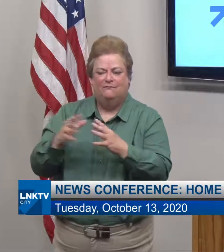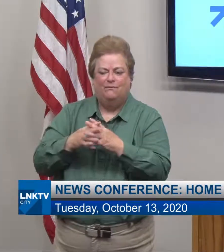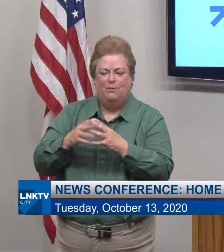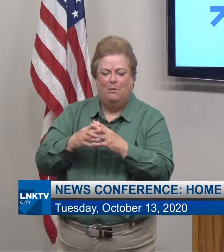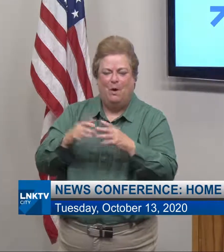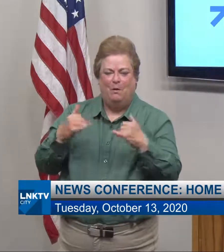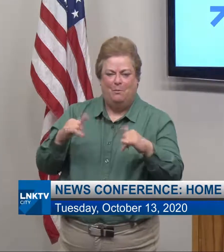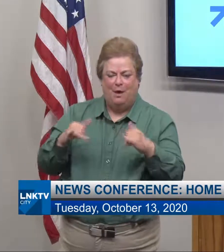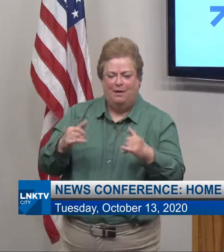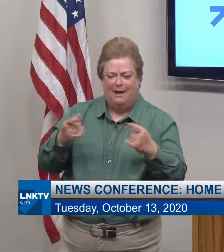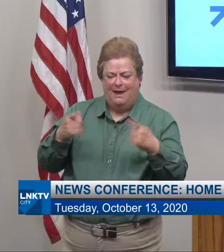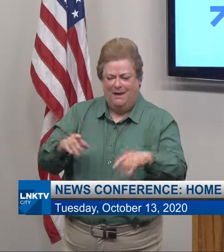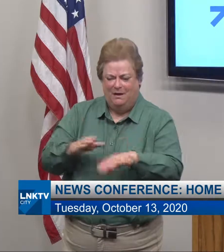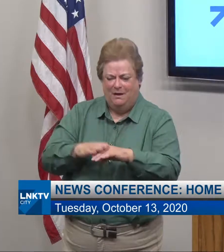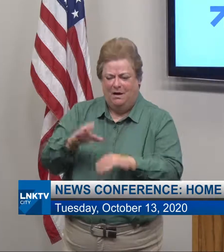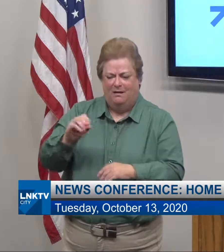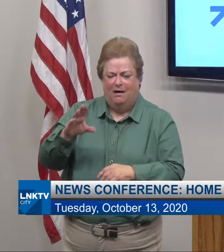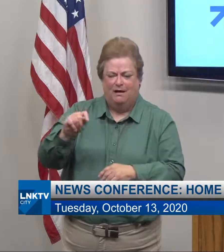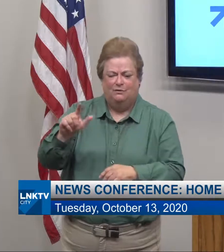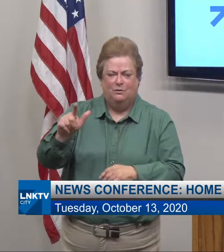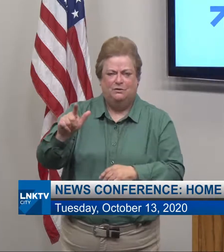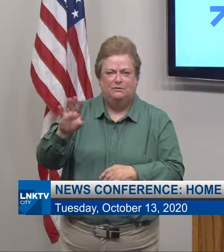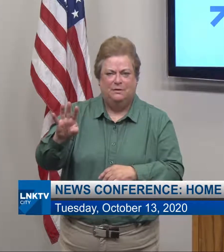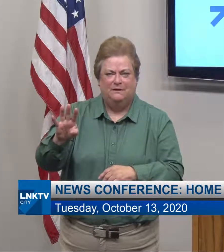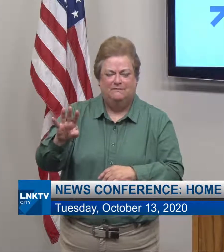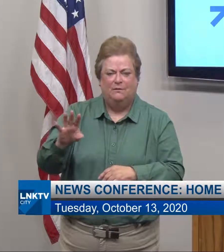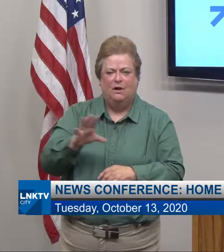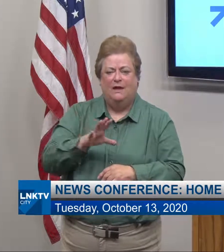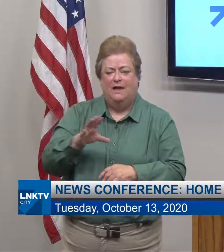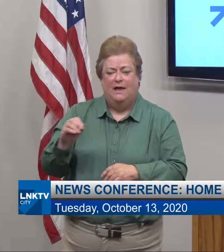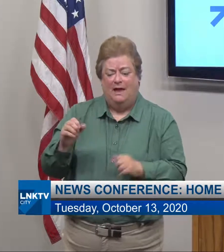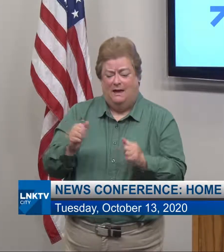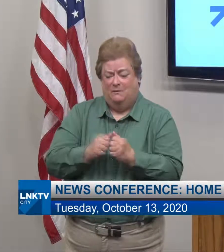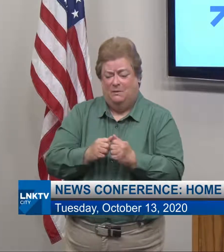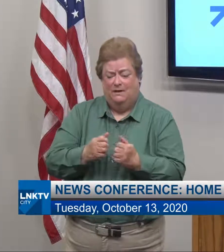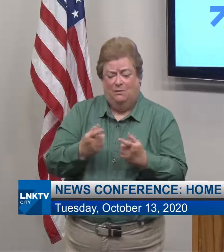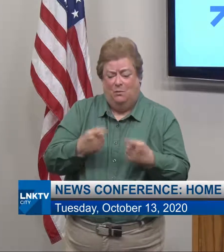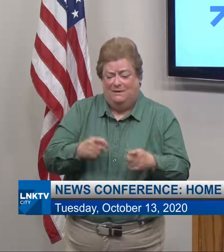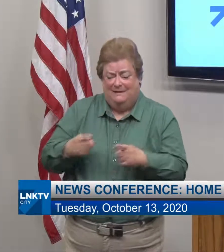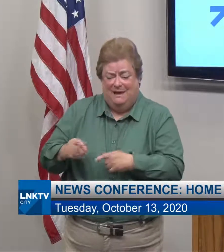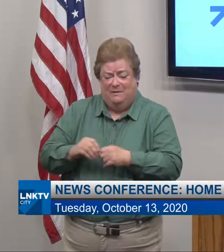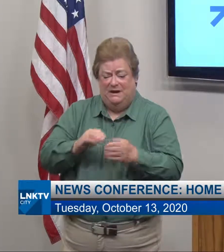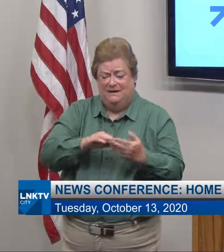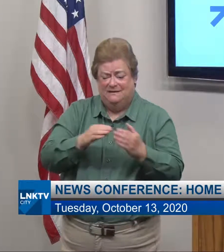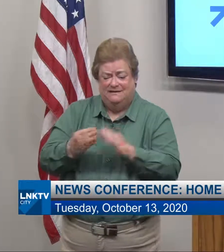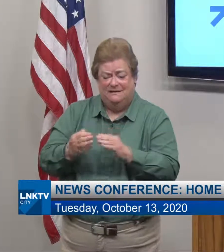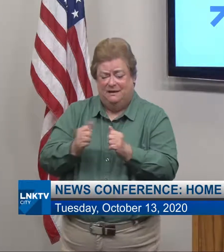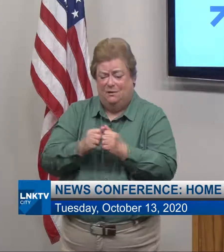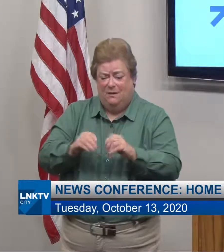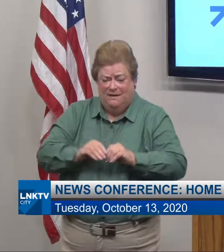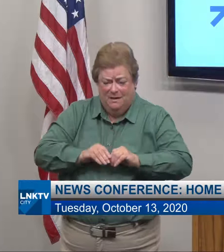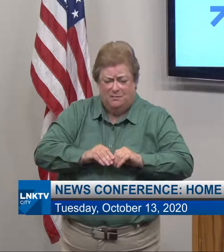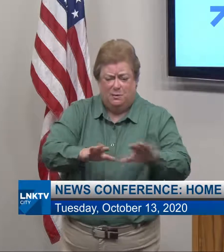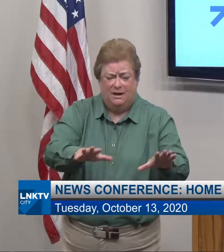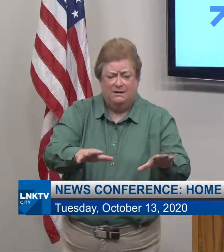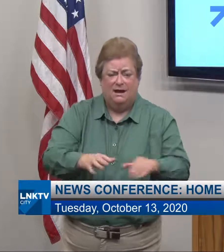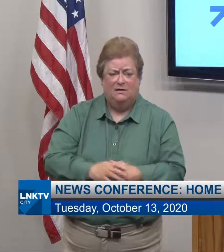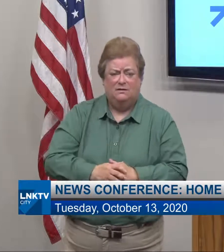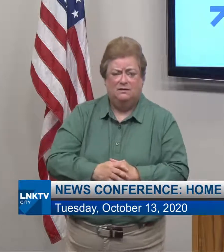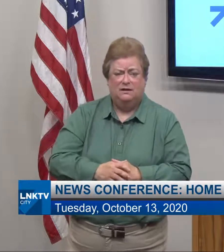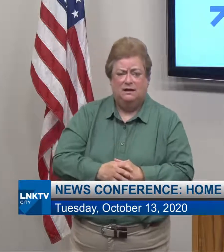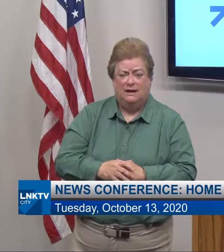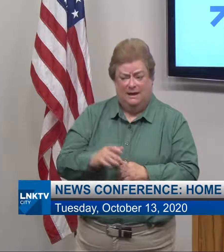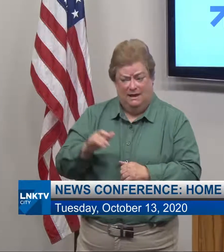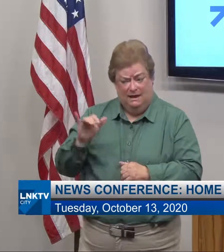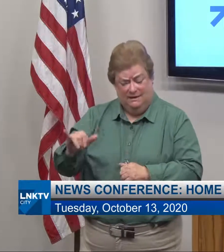on the 24th. And given kind of the current state of the city with the pandemic, we know our style was raised last week. Did they get this